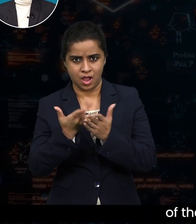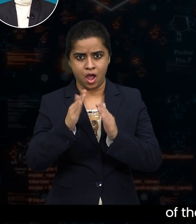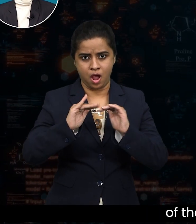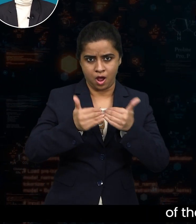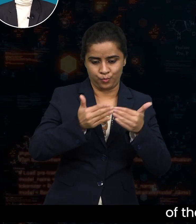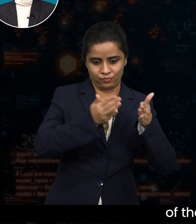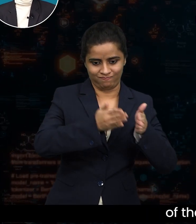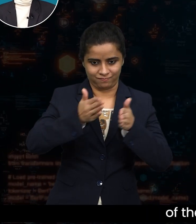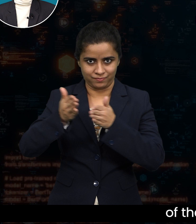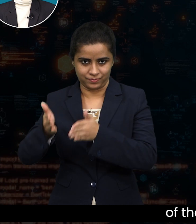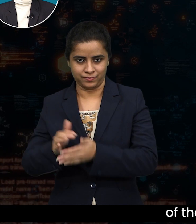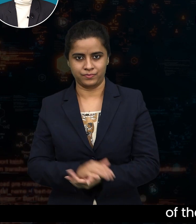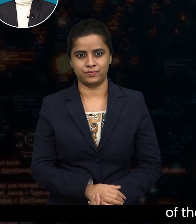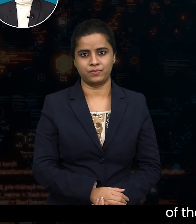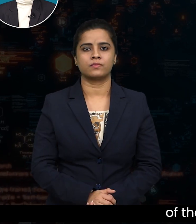arrangement.